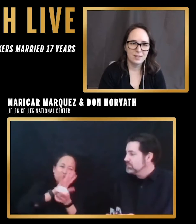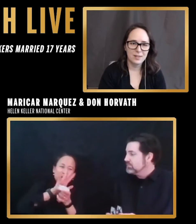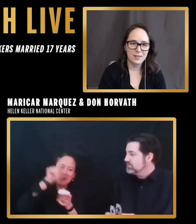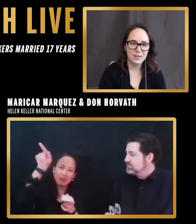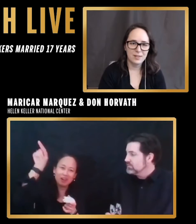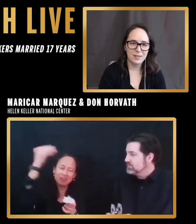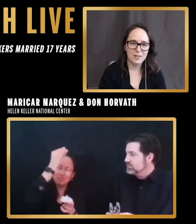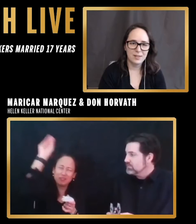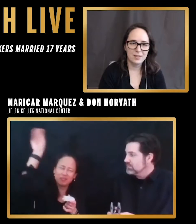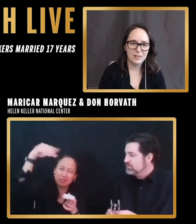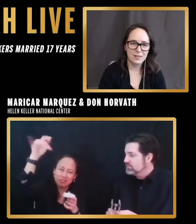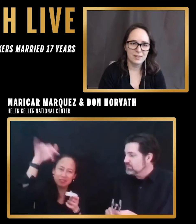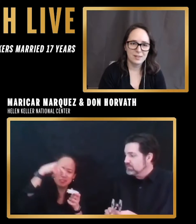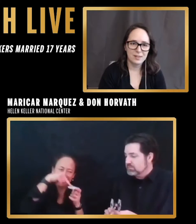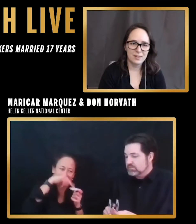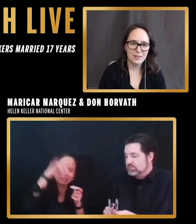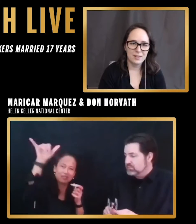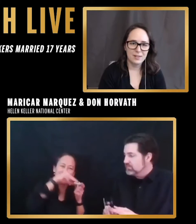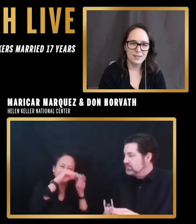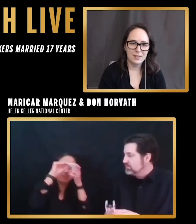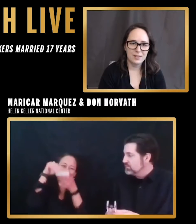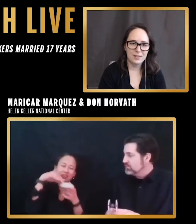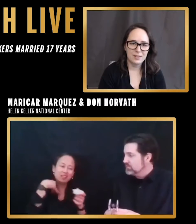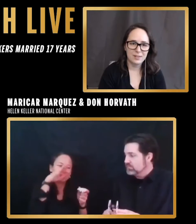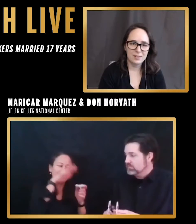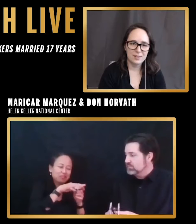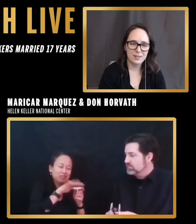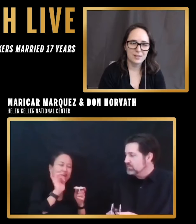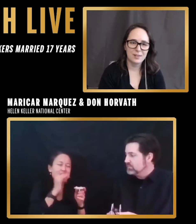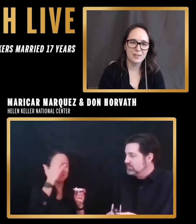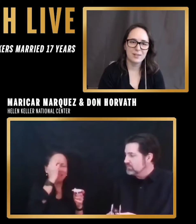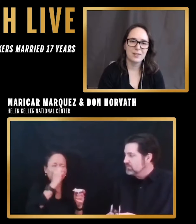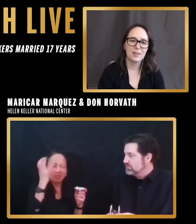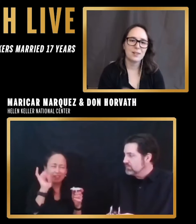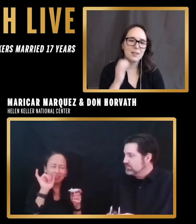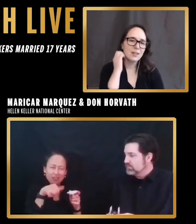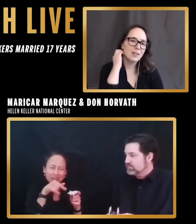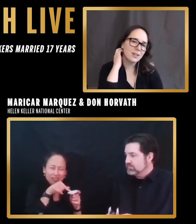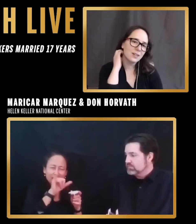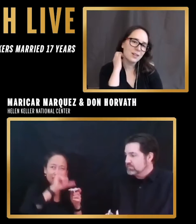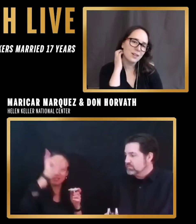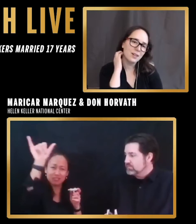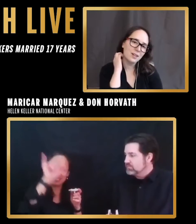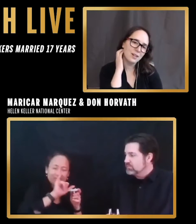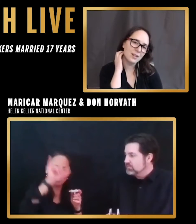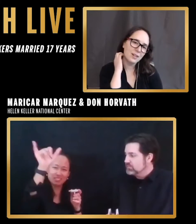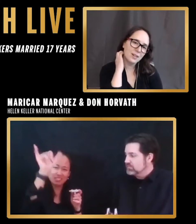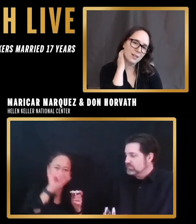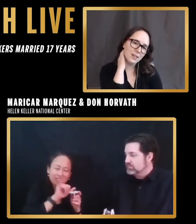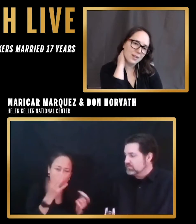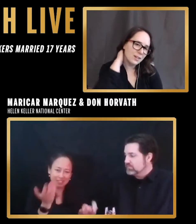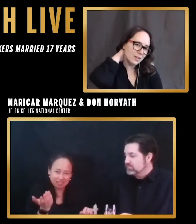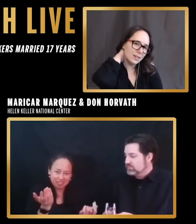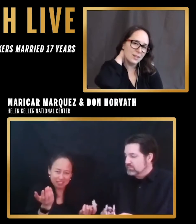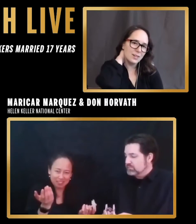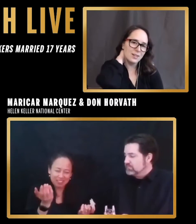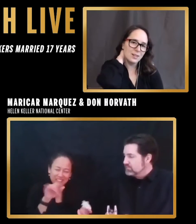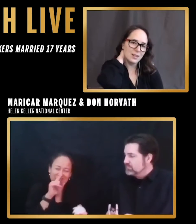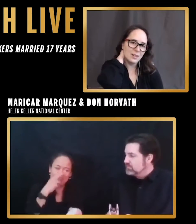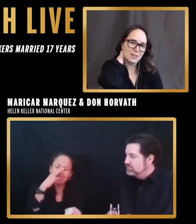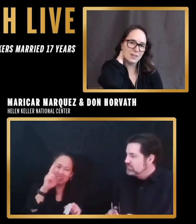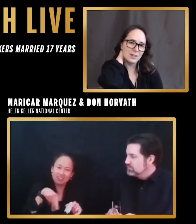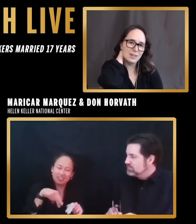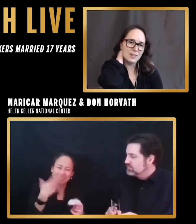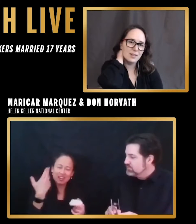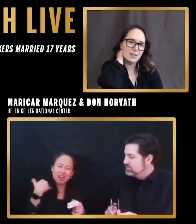So that way he was able to actually emulate what was happening on the screen with the figurine, so I can feel it in